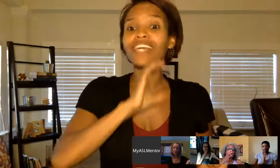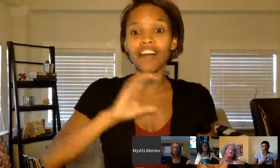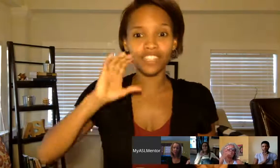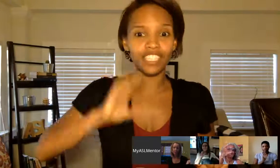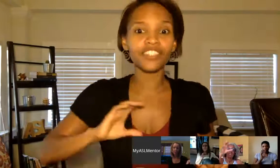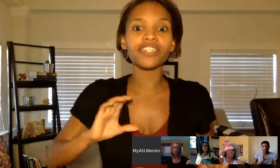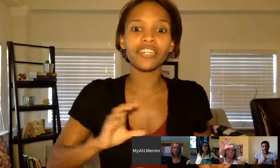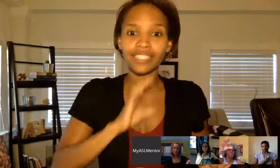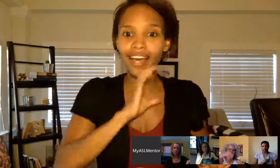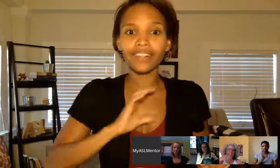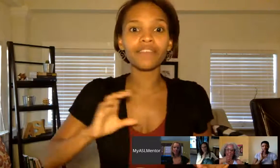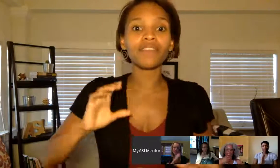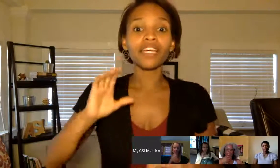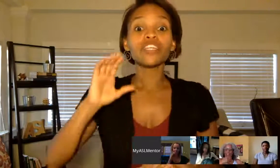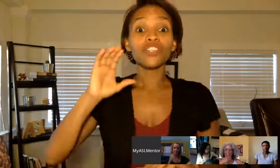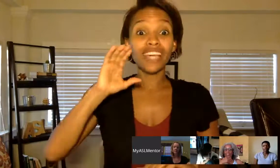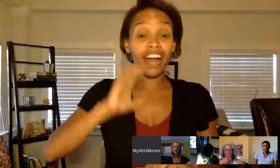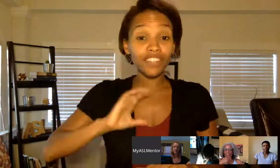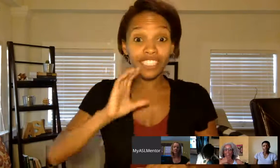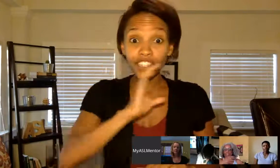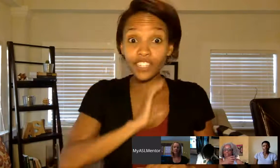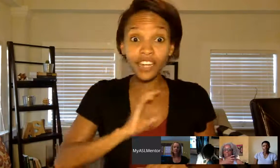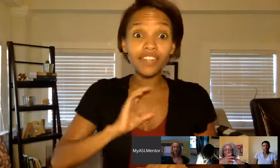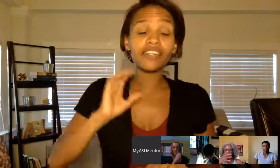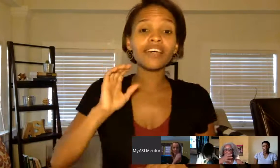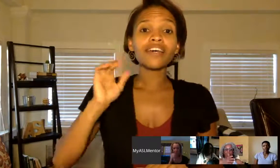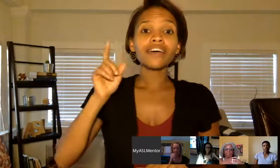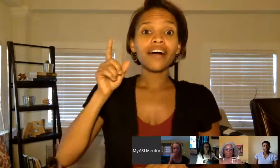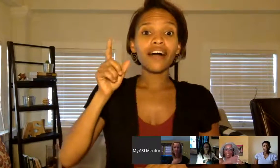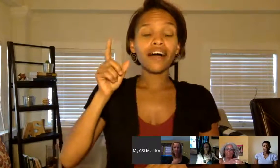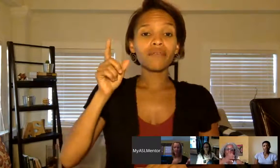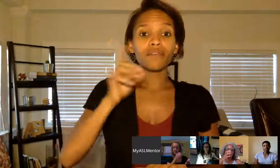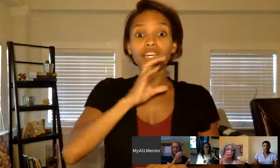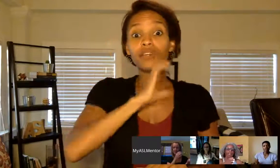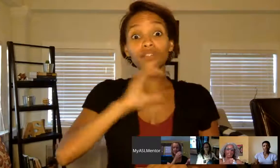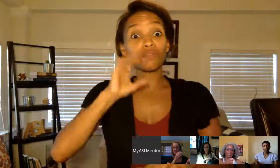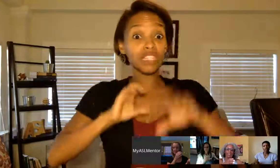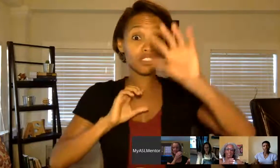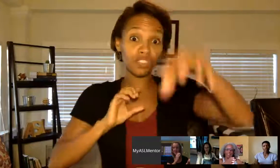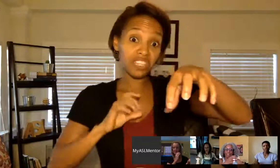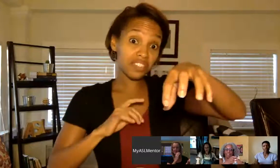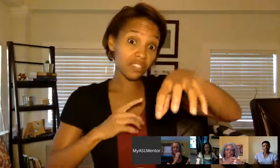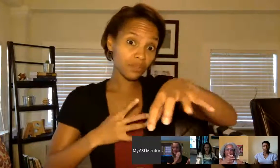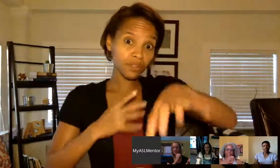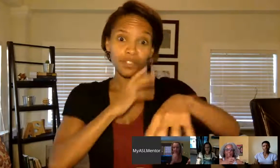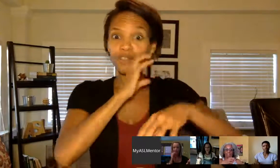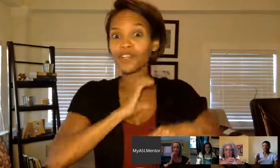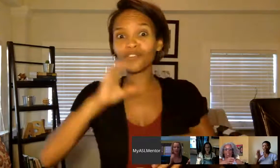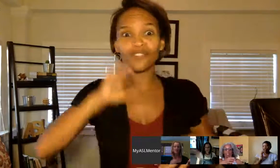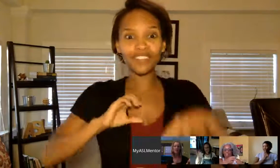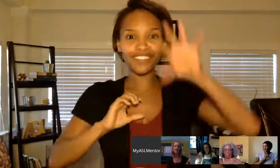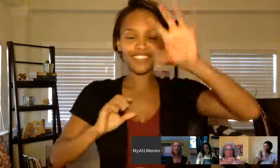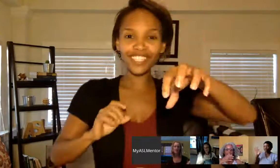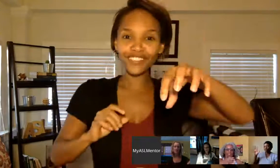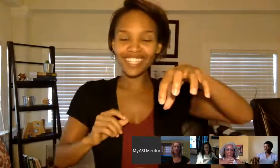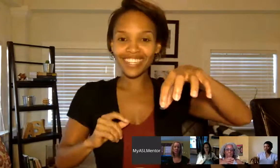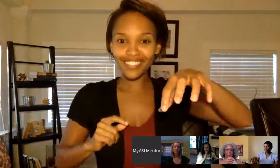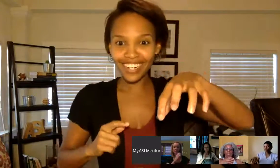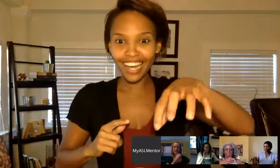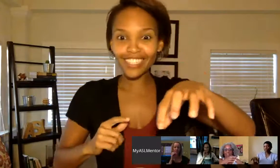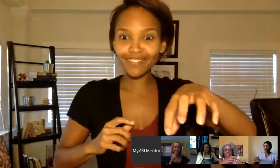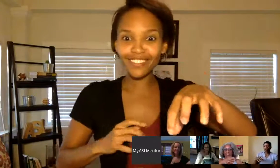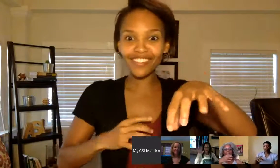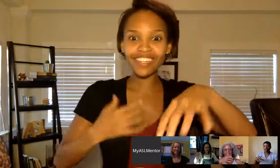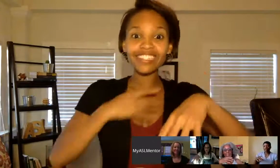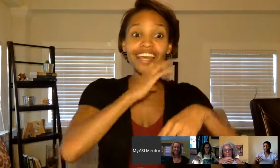Yep, the cafeteria, exactly. So the cafeteria, we can do this. We're really used to this